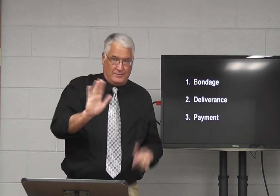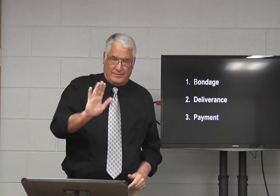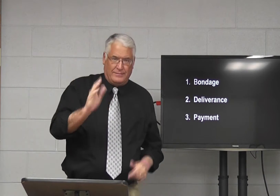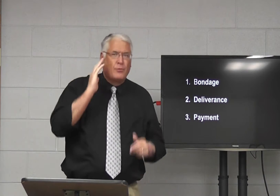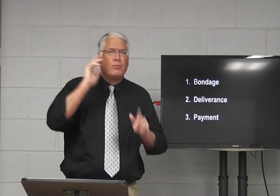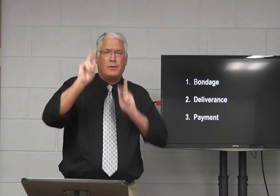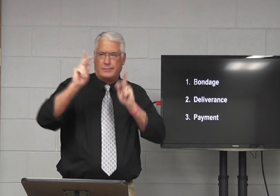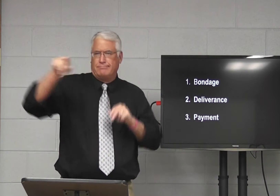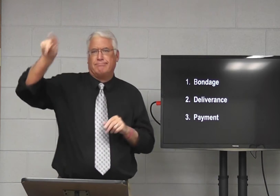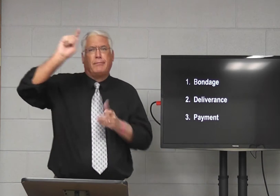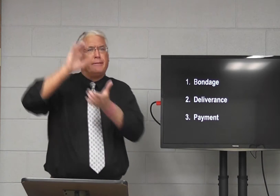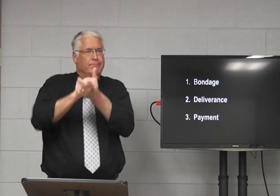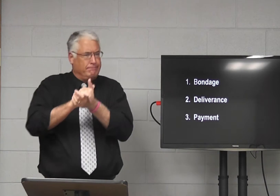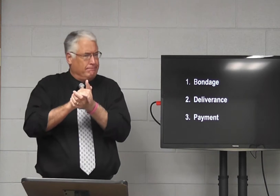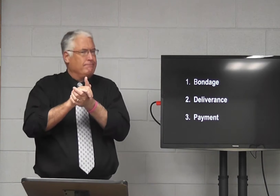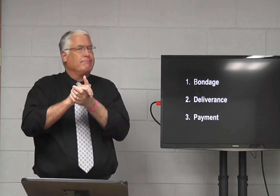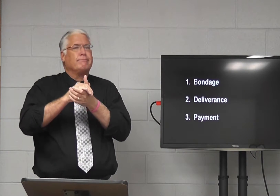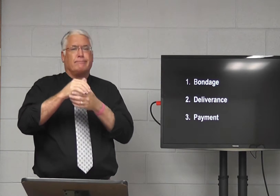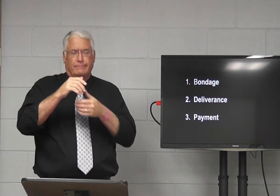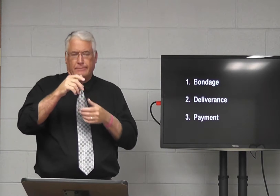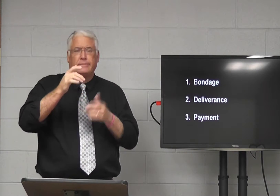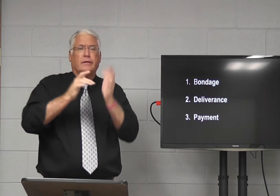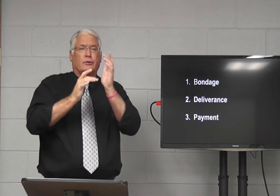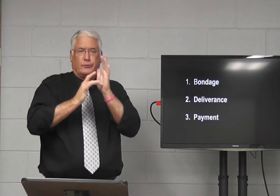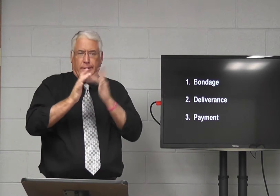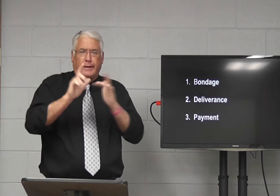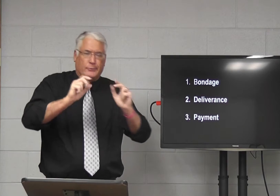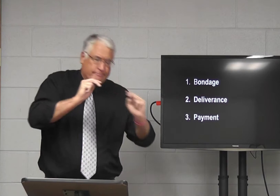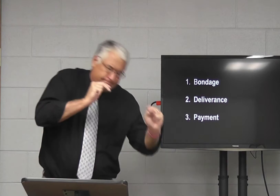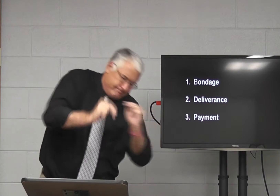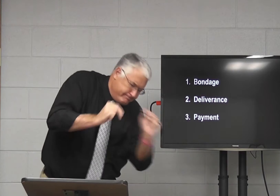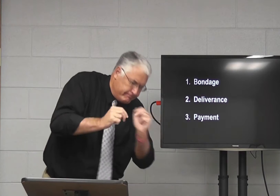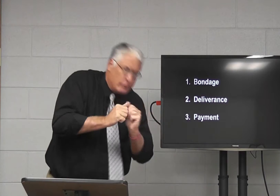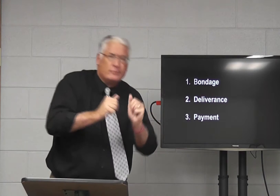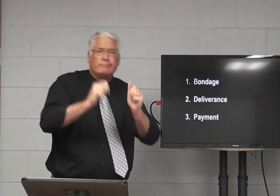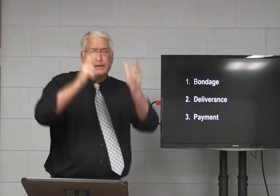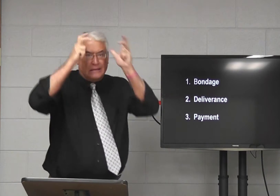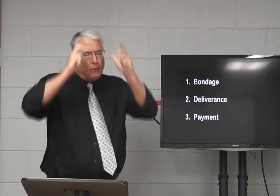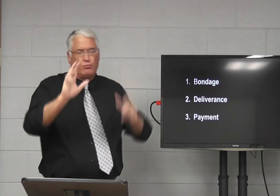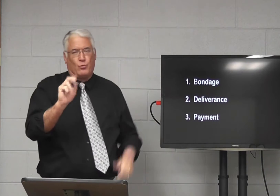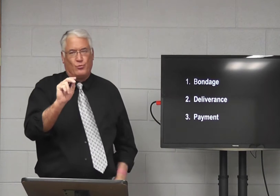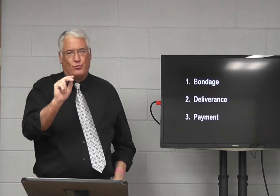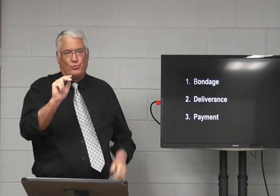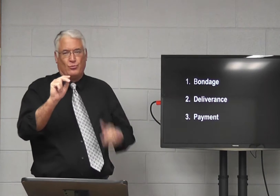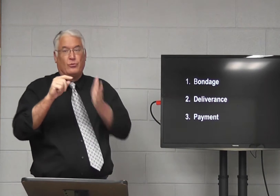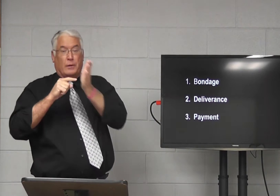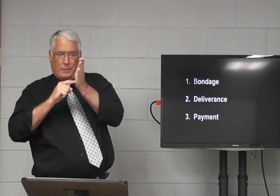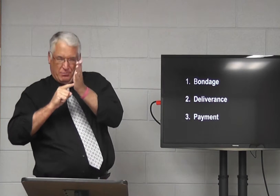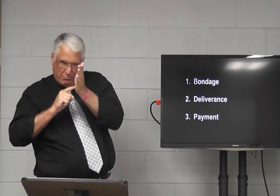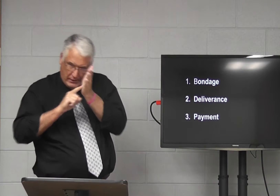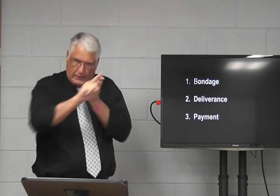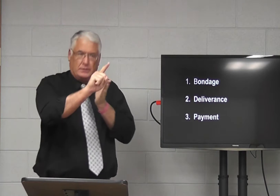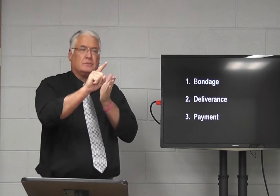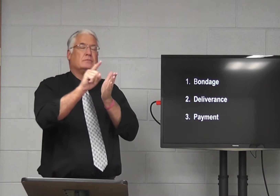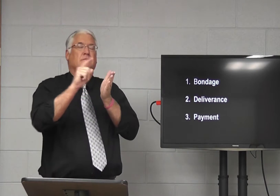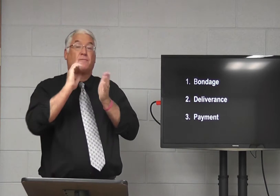the devil. The devil was not paid a ransom. You know, some people talk about that it was a payment to the